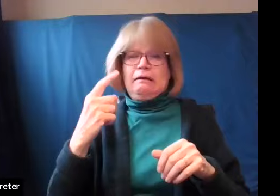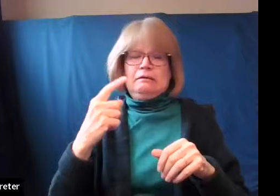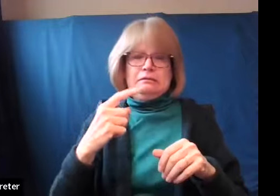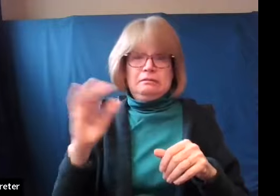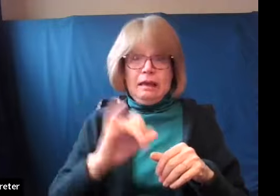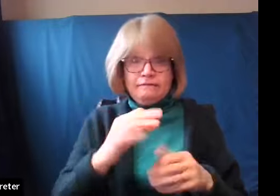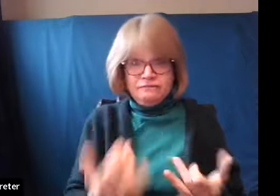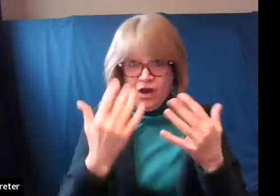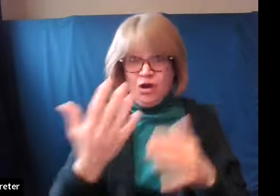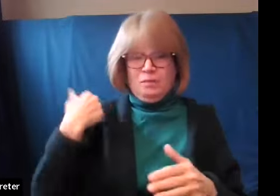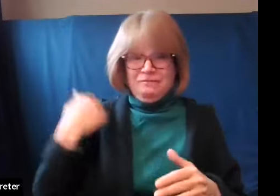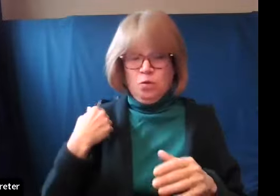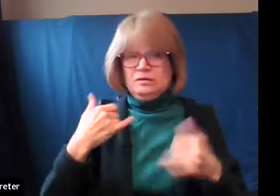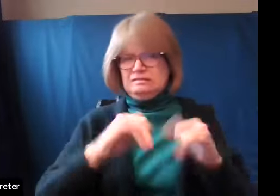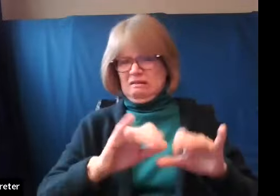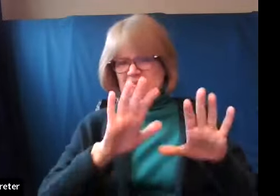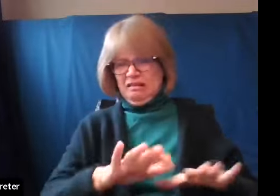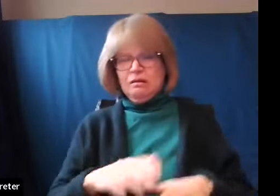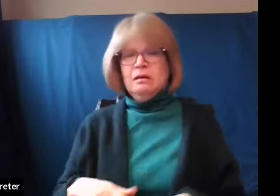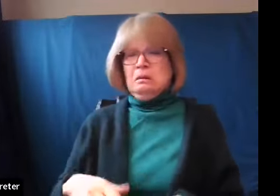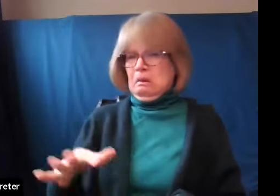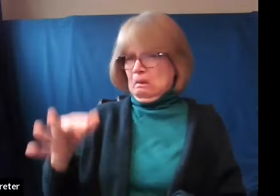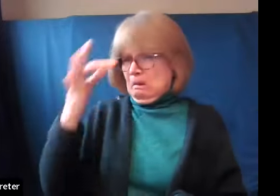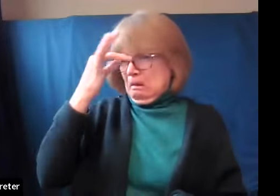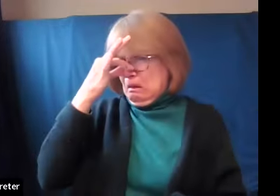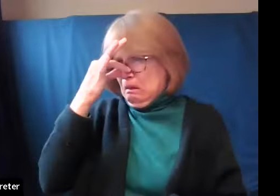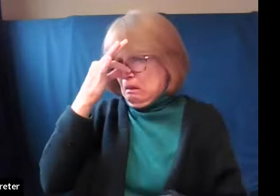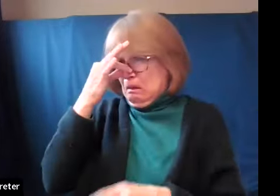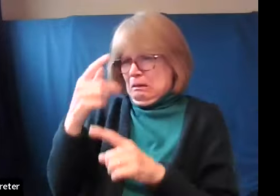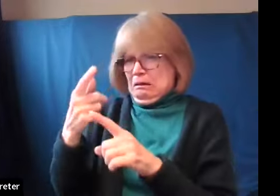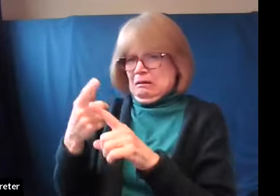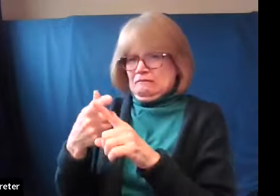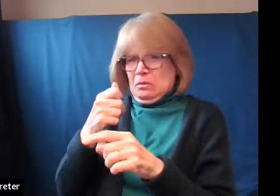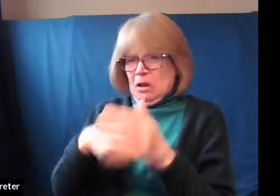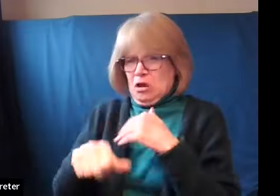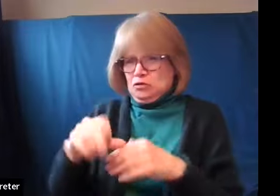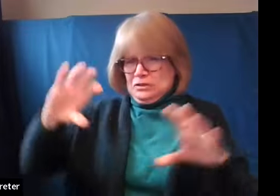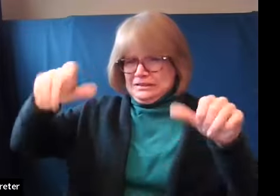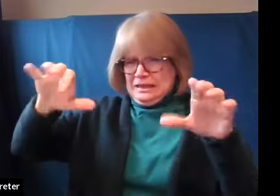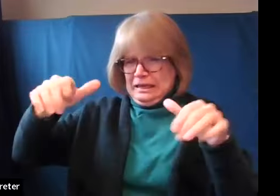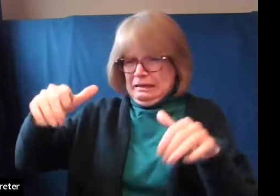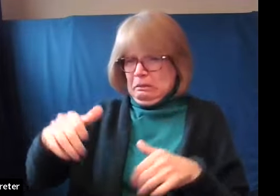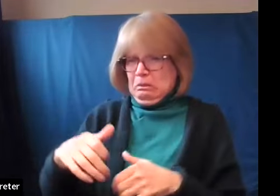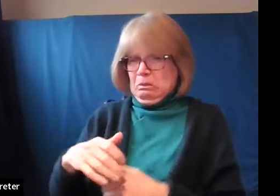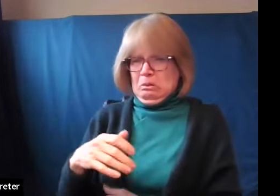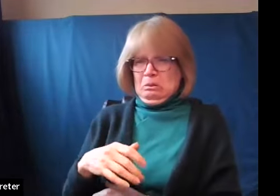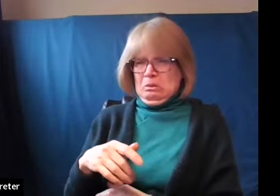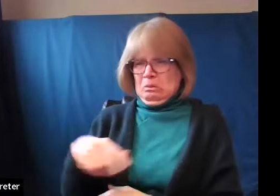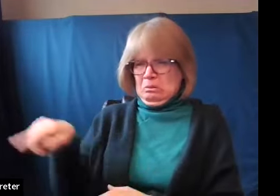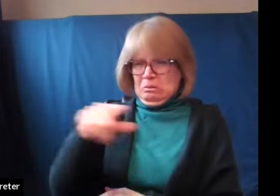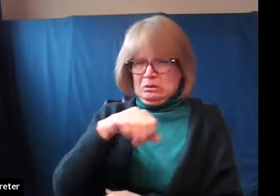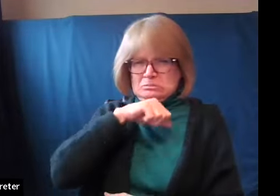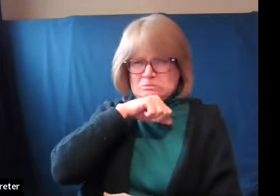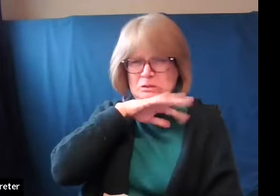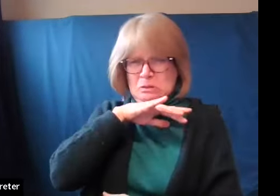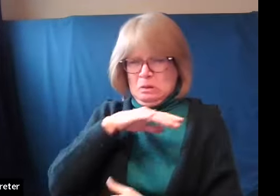fire. A foul odor eminently emanating from beneath the sink completed the slovenly scene.